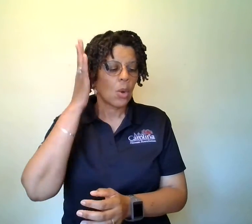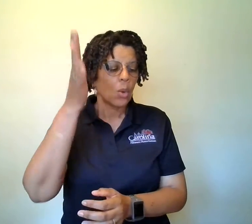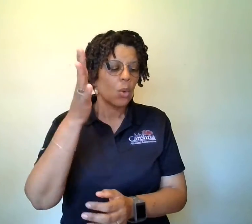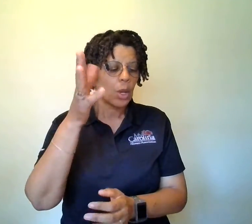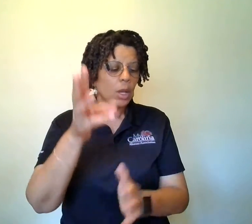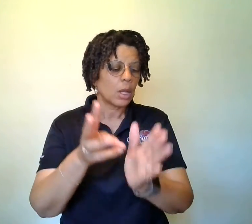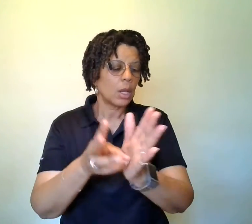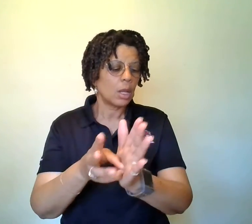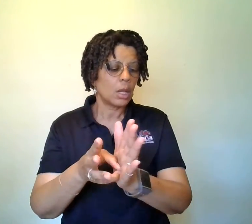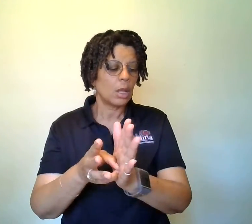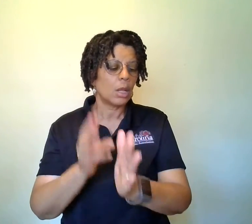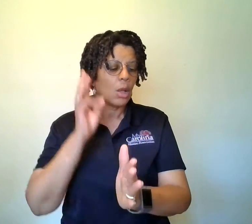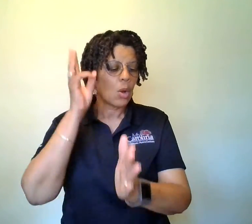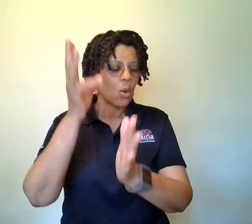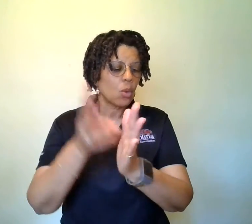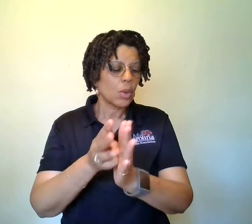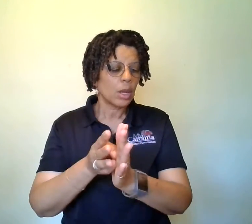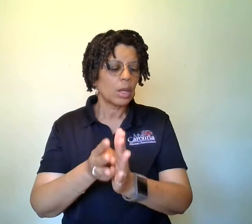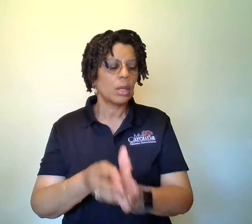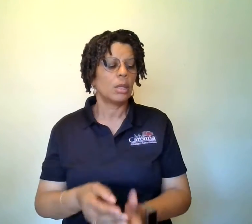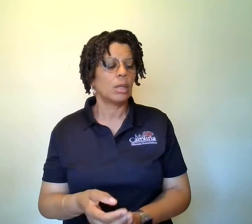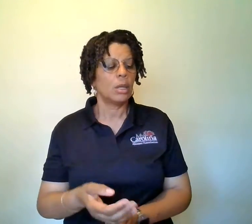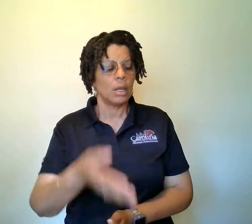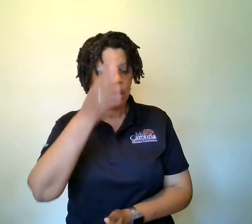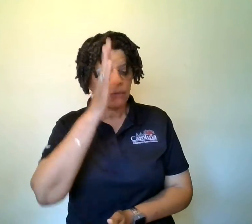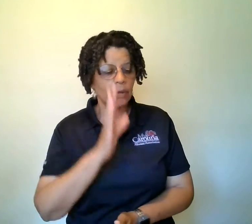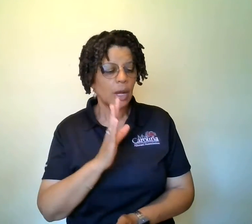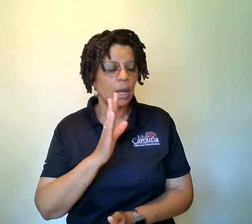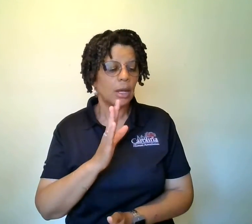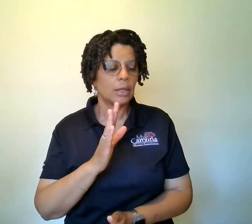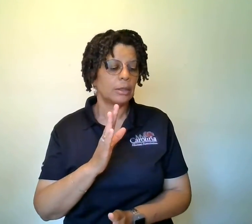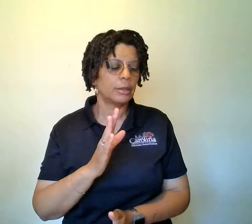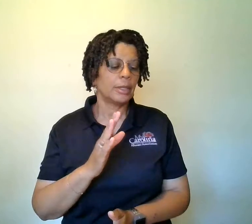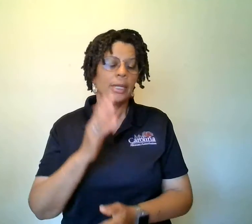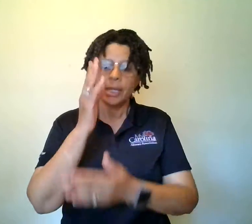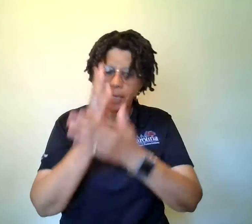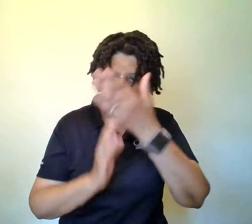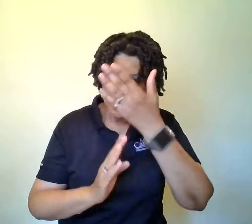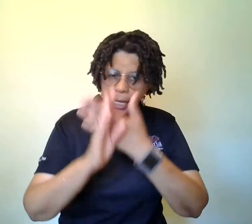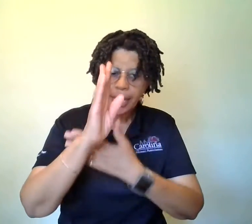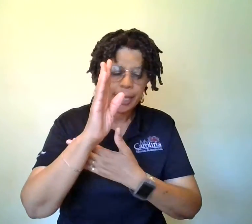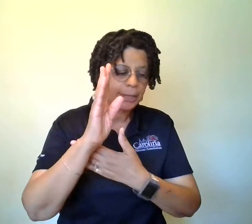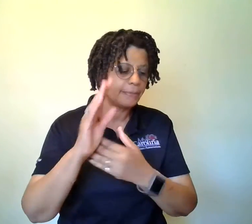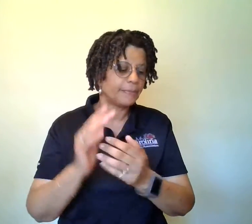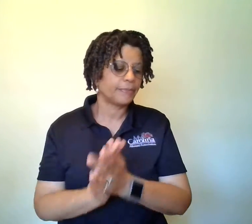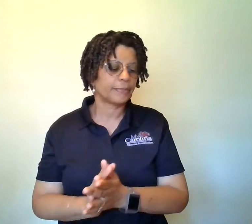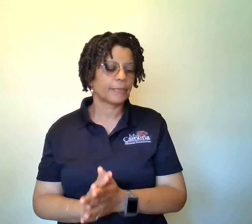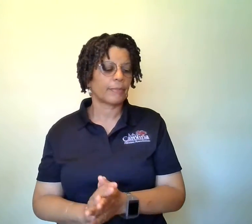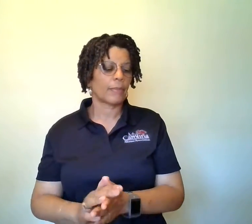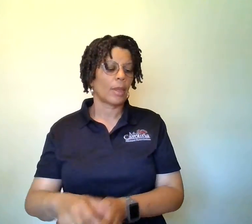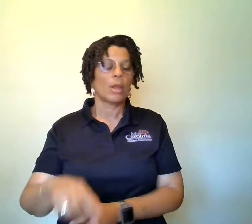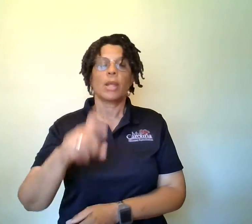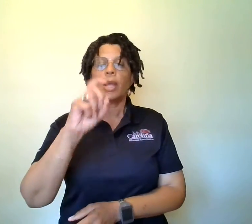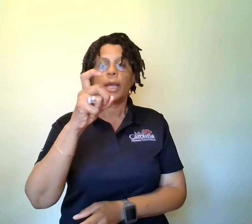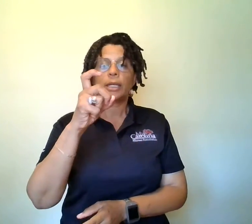past week. Well, we're glad that's going well. We're glad that the patients are progressing, continuing to get healthier. And of course, we're doing this draft in a